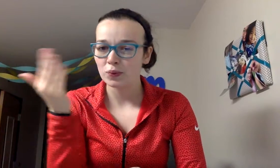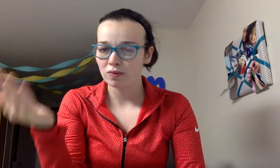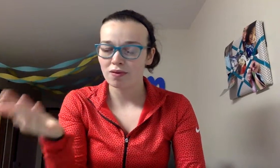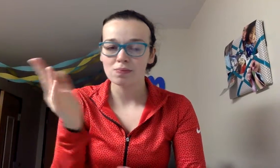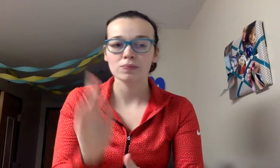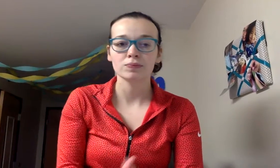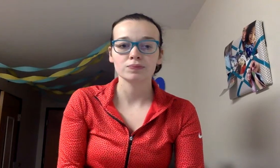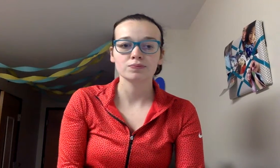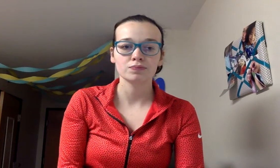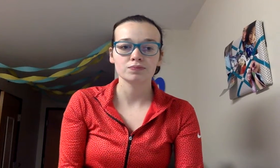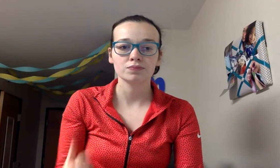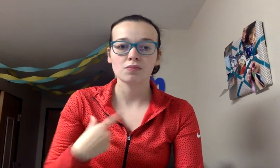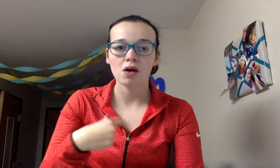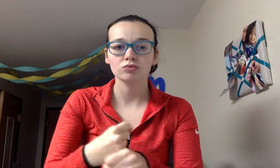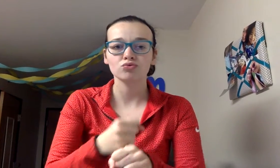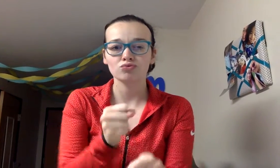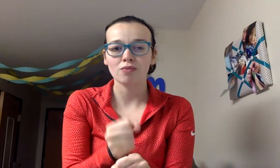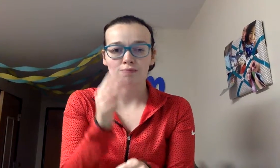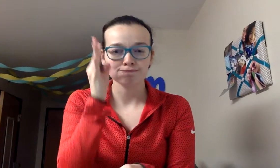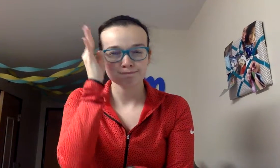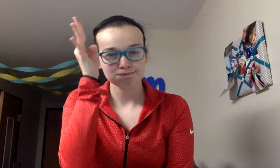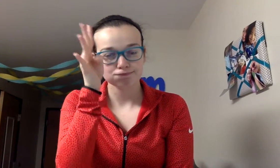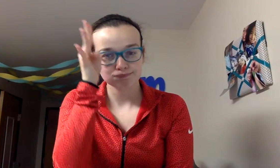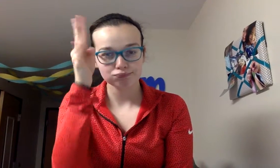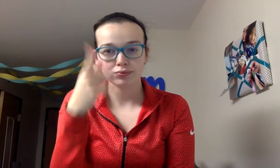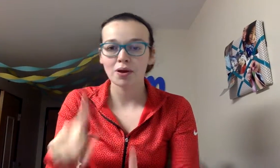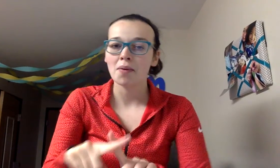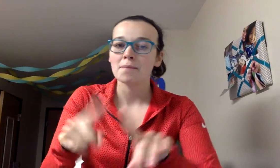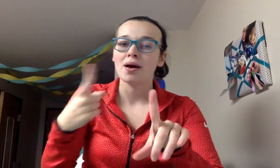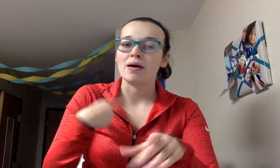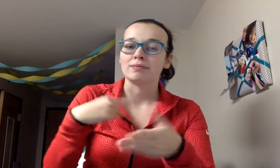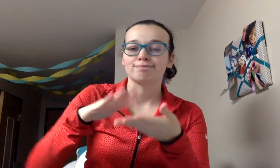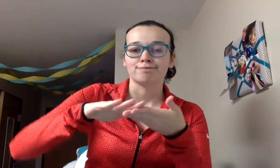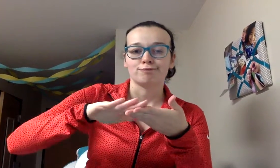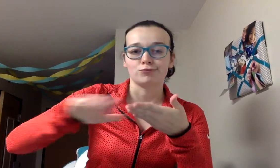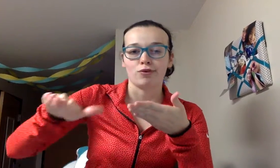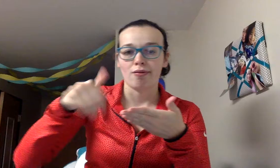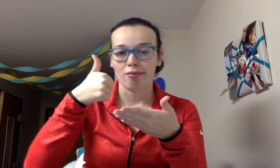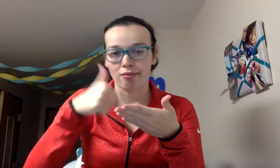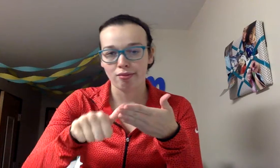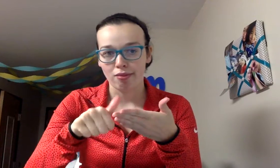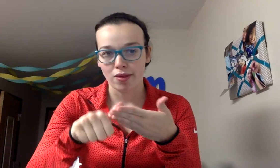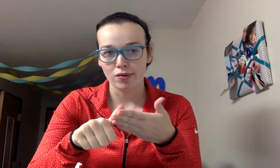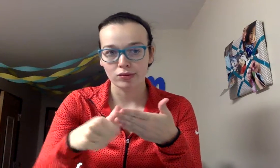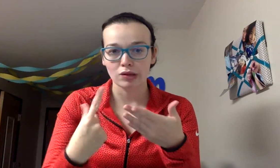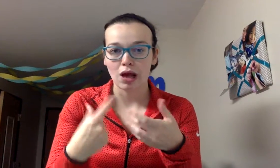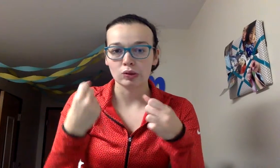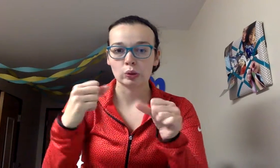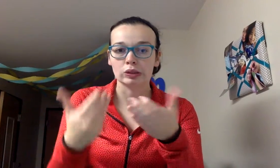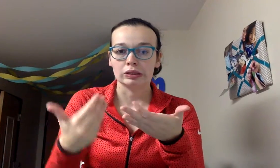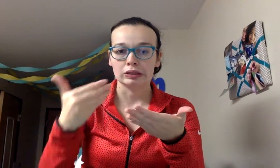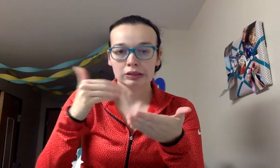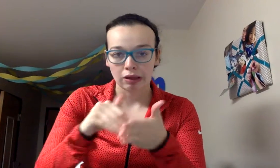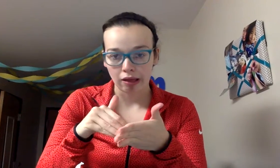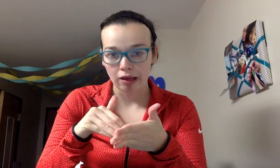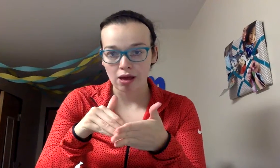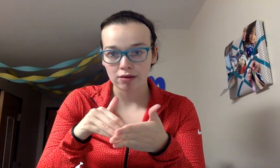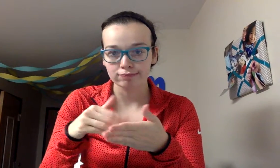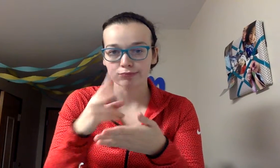the magic. And I got a lovely rejection letter. And then I tried again after graduate school. And I've kept all of these rejection letters over the years.